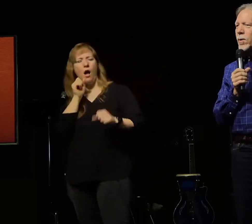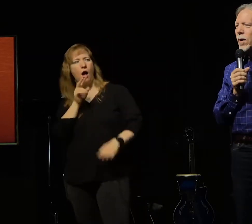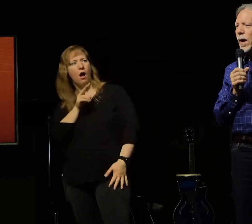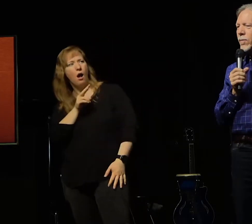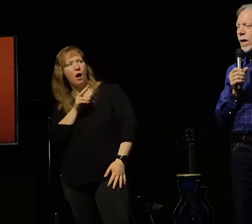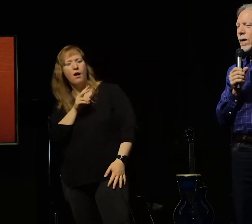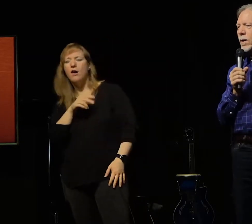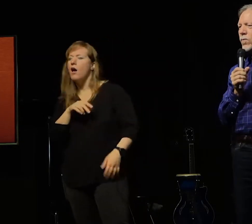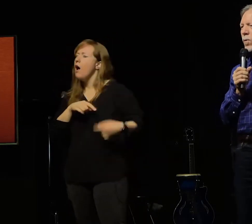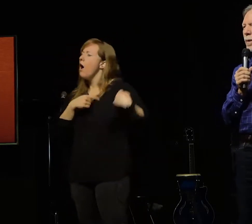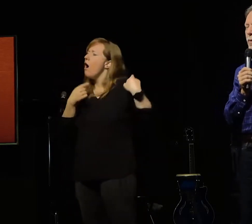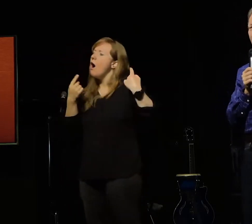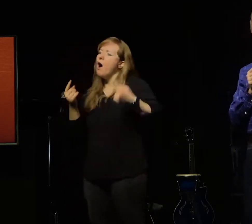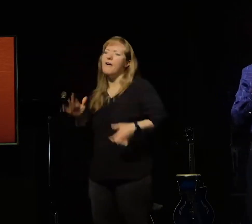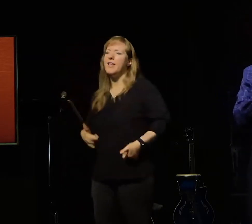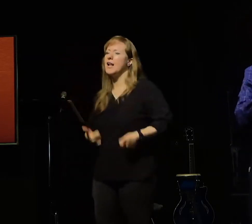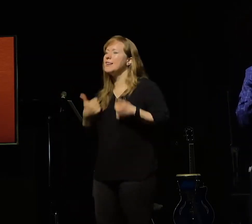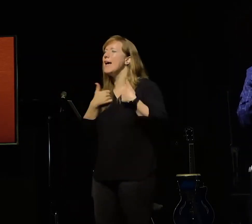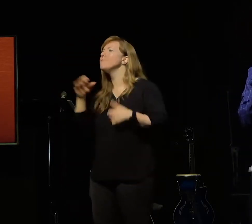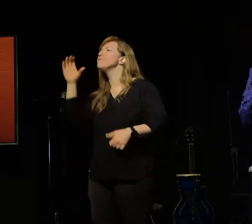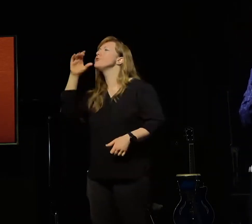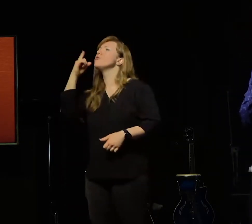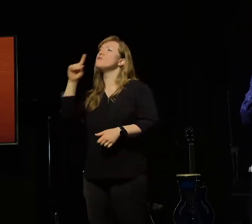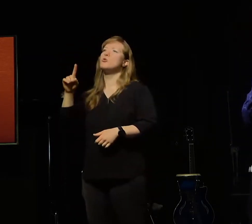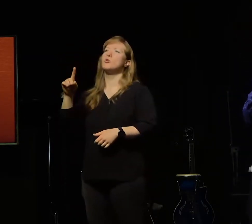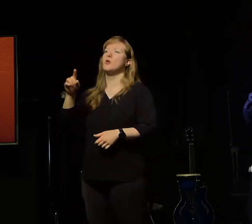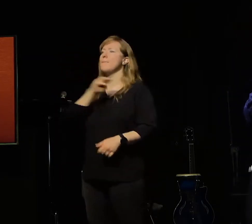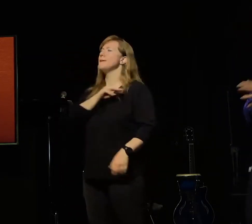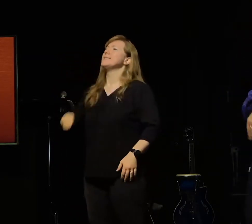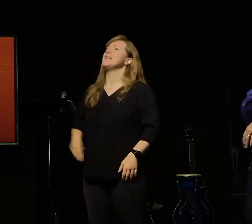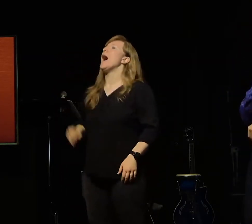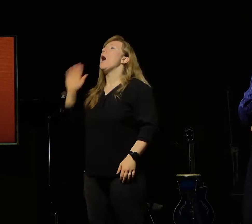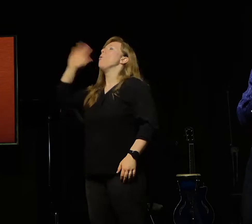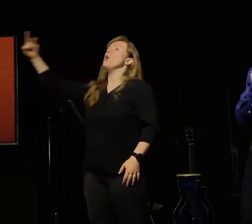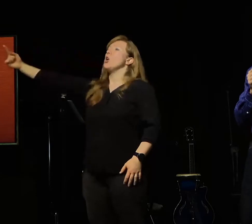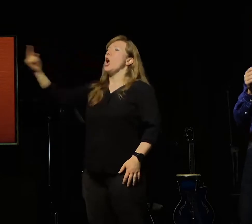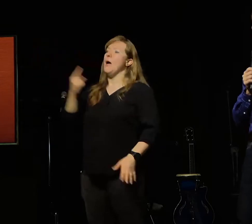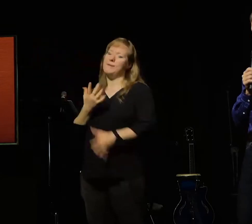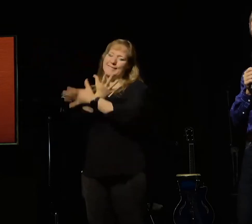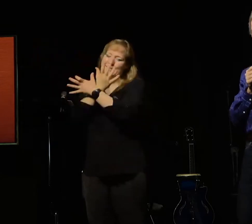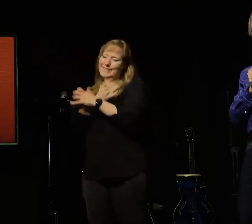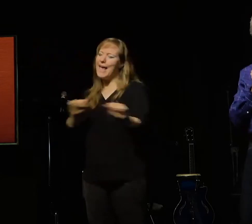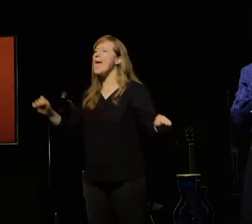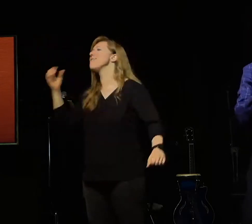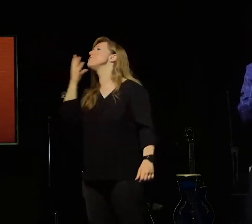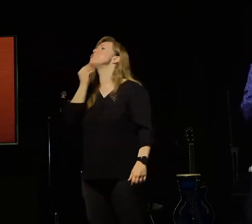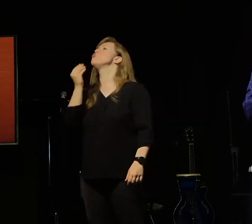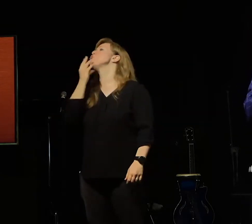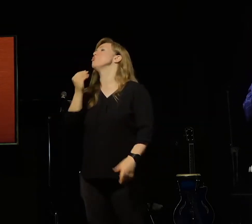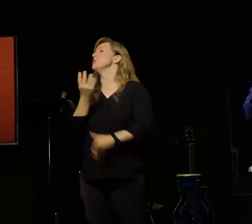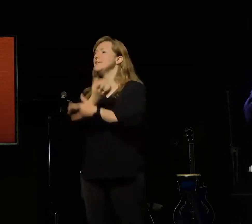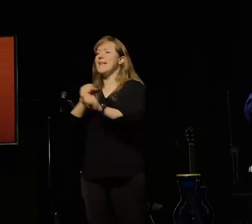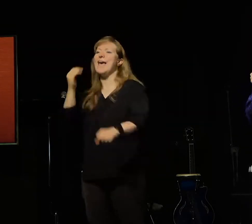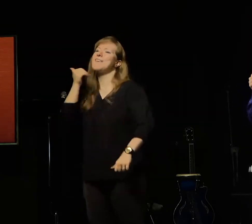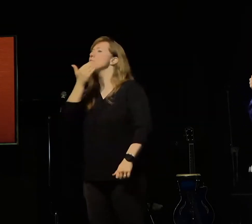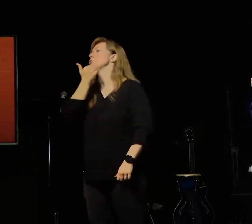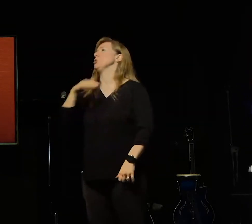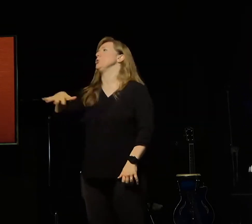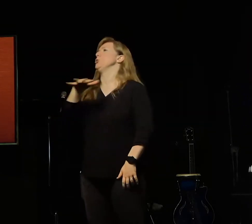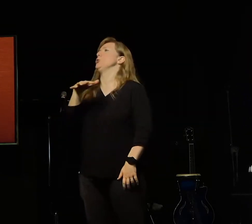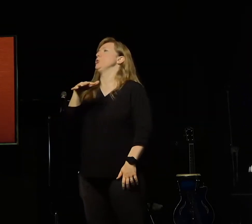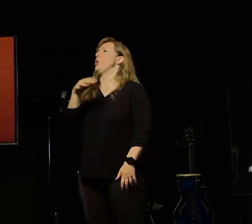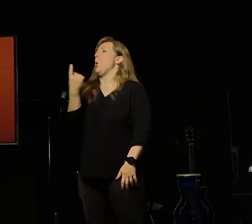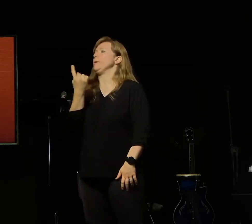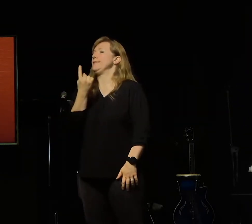all their life, they had looked for a Messiah who was going to come and redeem Israel, and he was going to save Israel, but